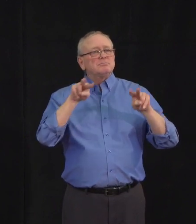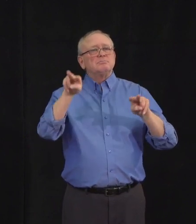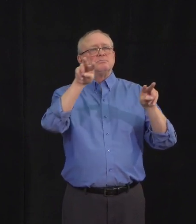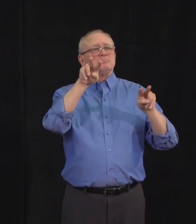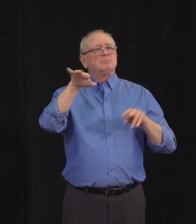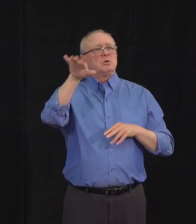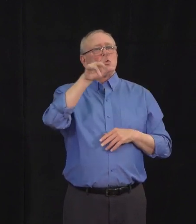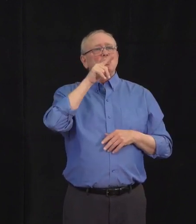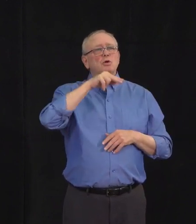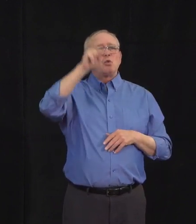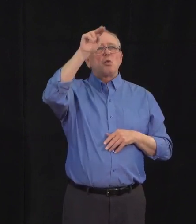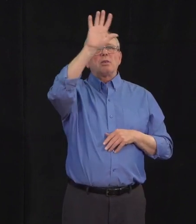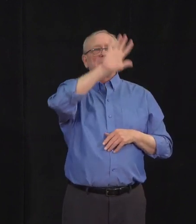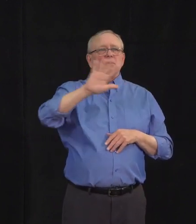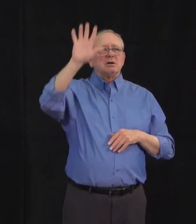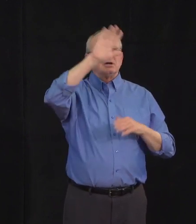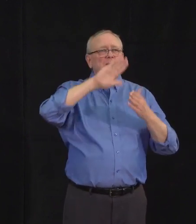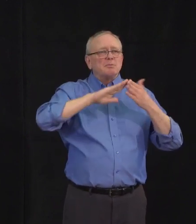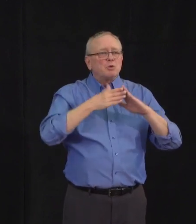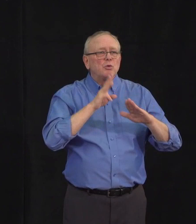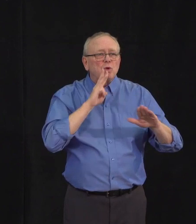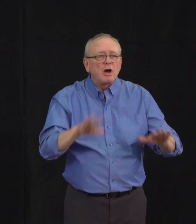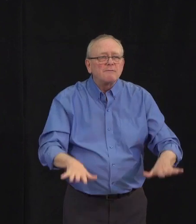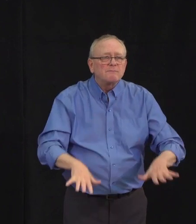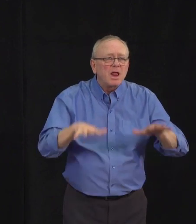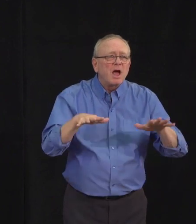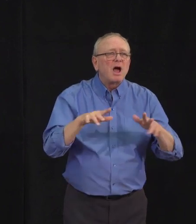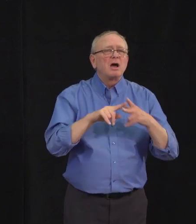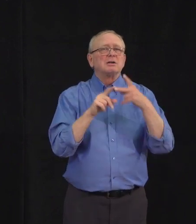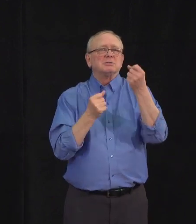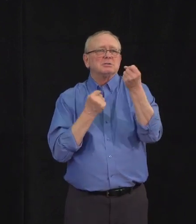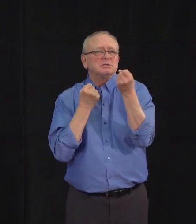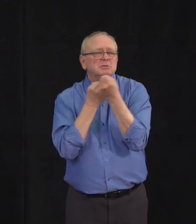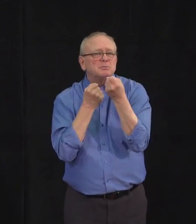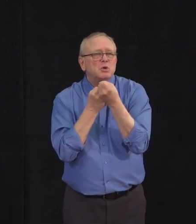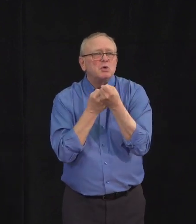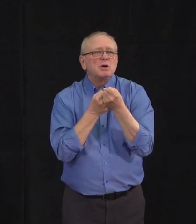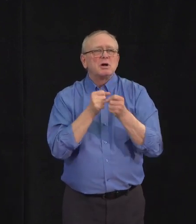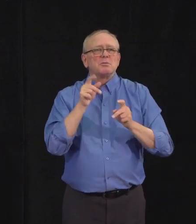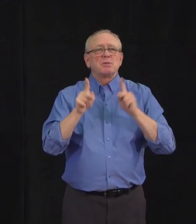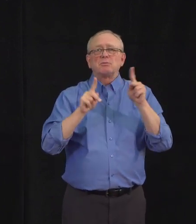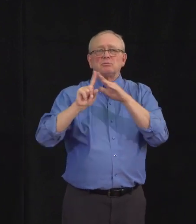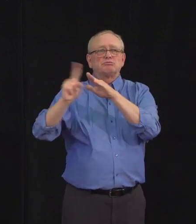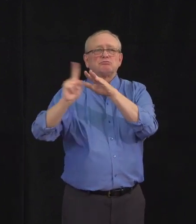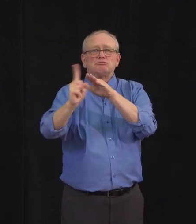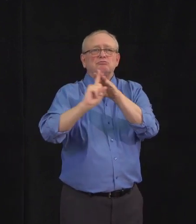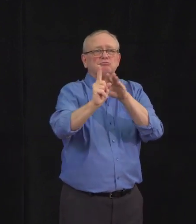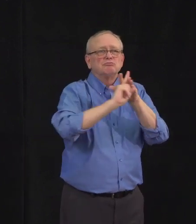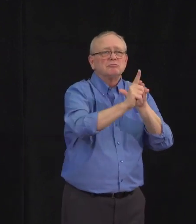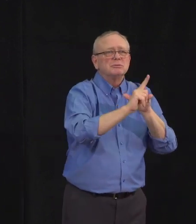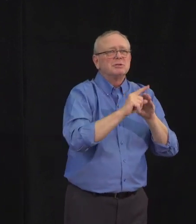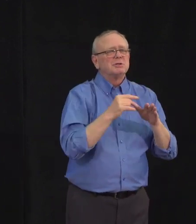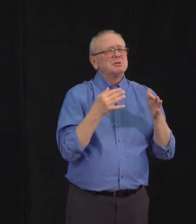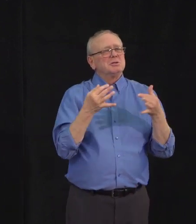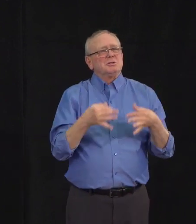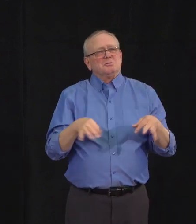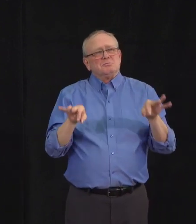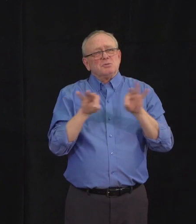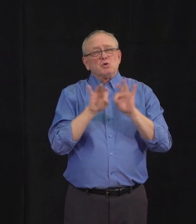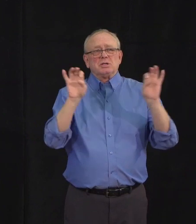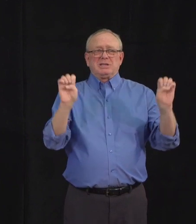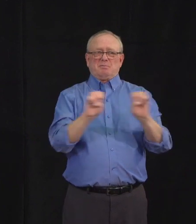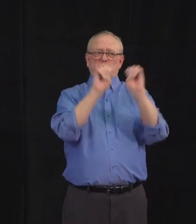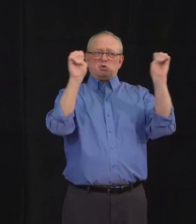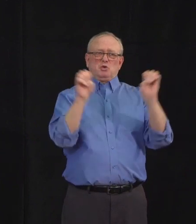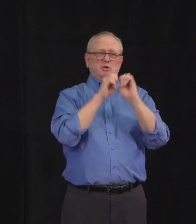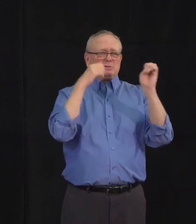of Albertans is our top priority. During emergency situations like this, we must come together to quickly and collectively